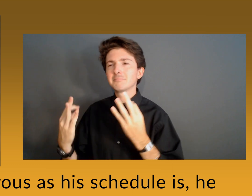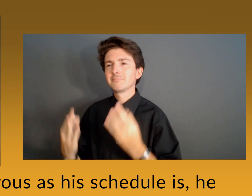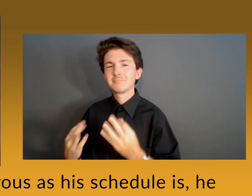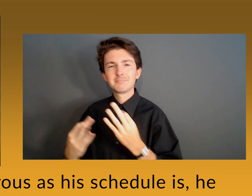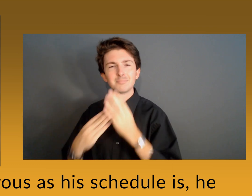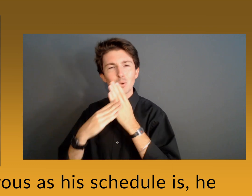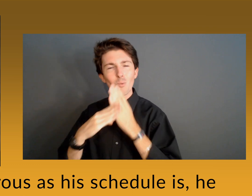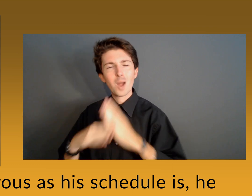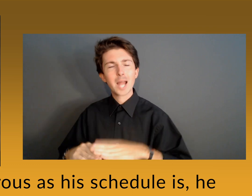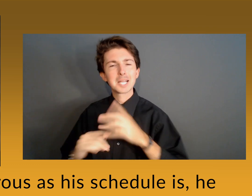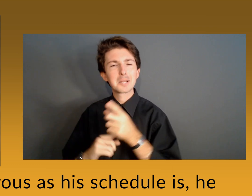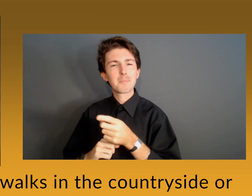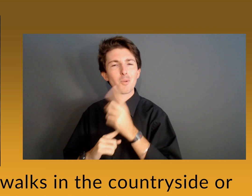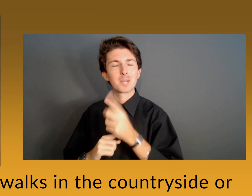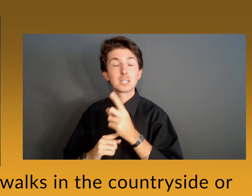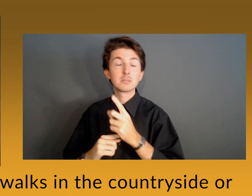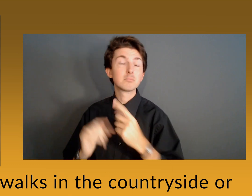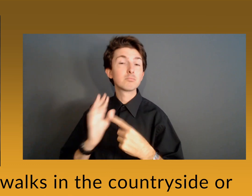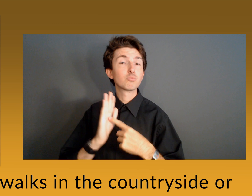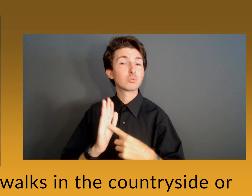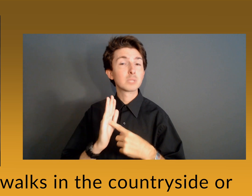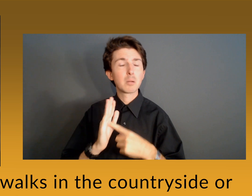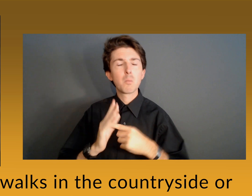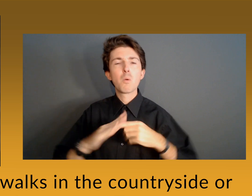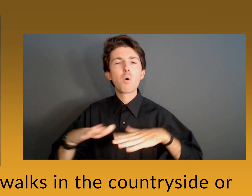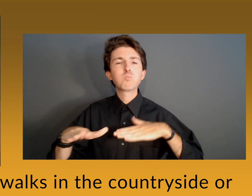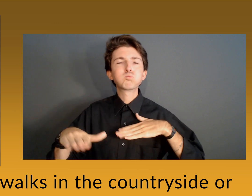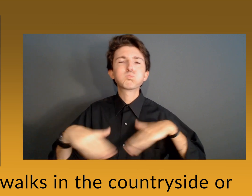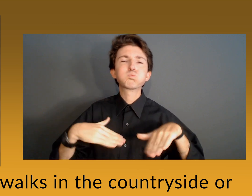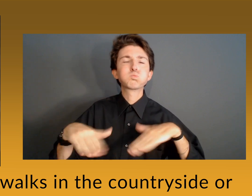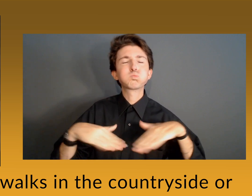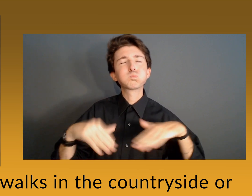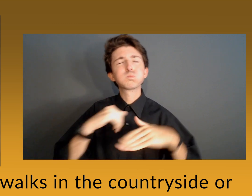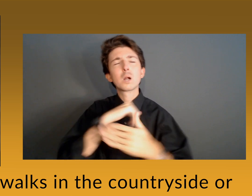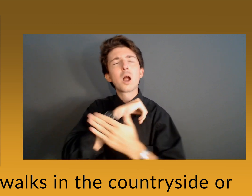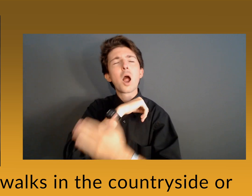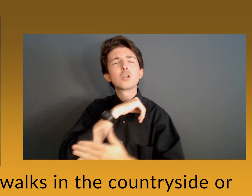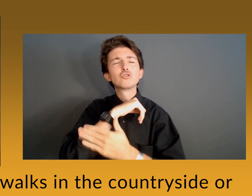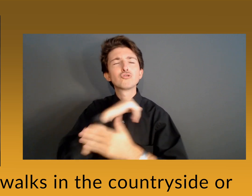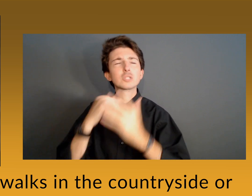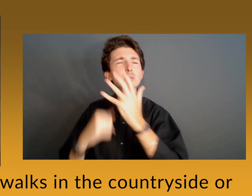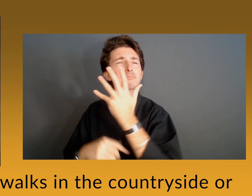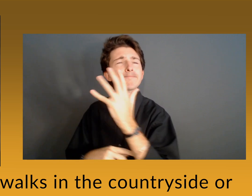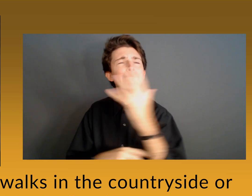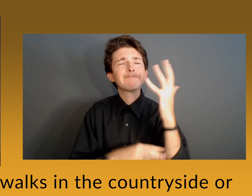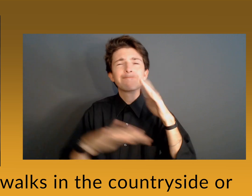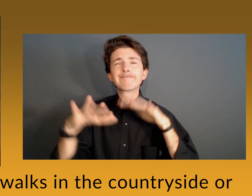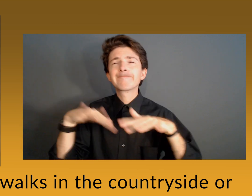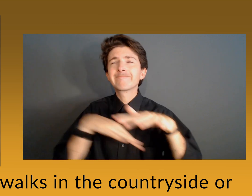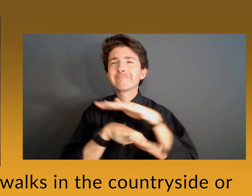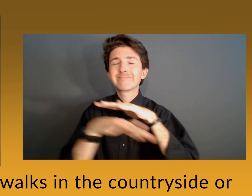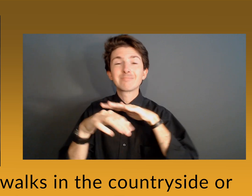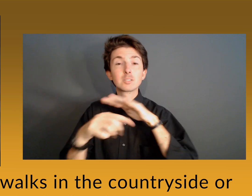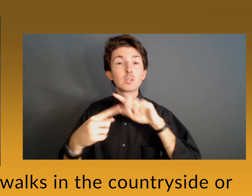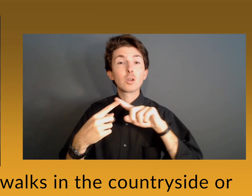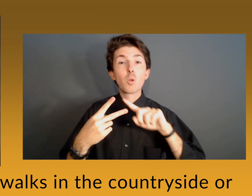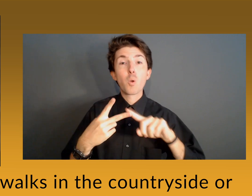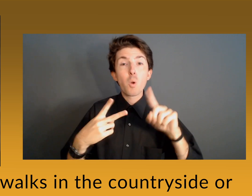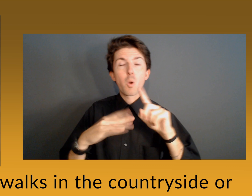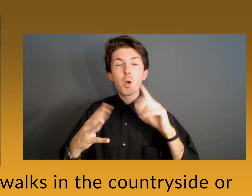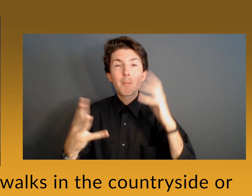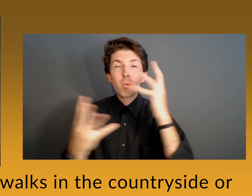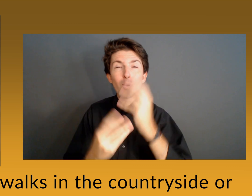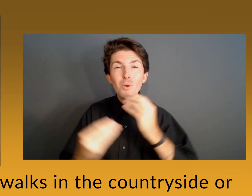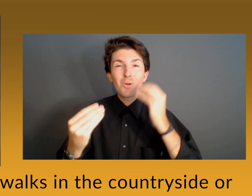enjoy quiet moments, such as going on walks in the countryside or finding the